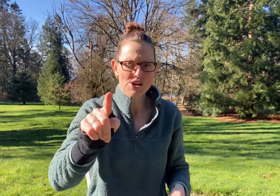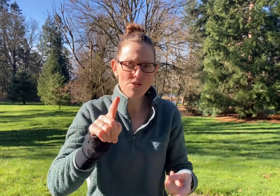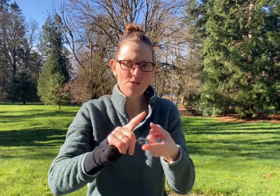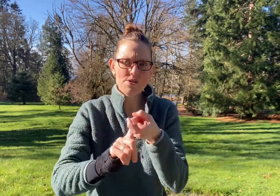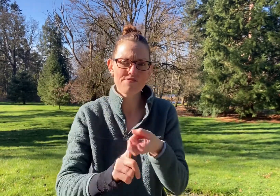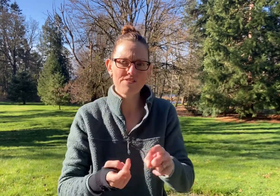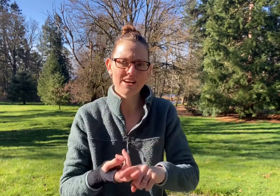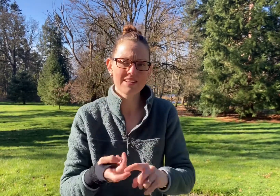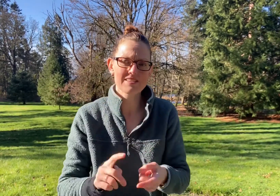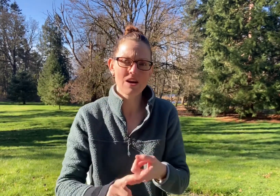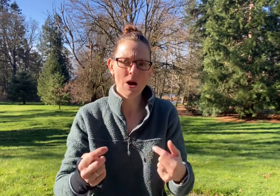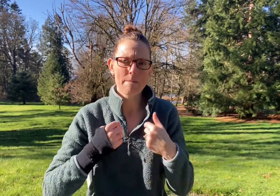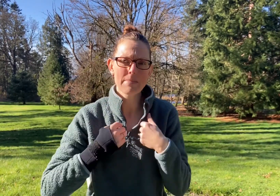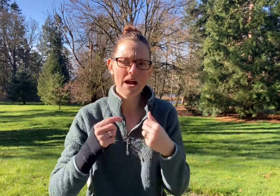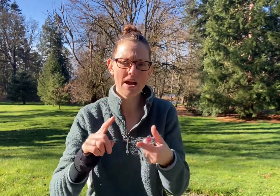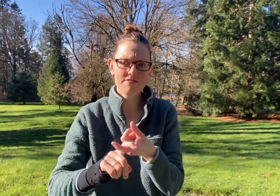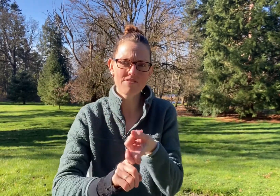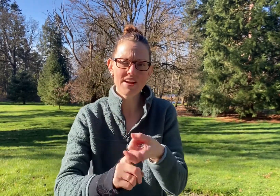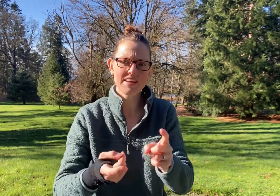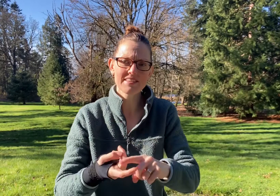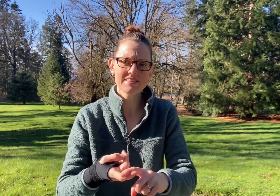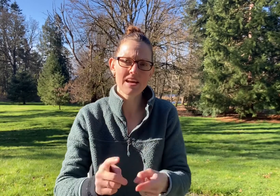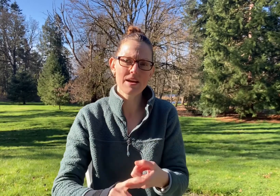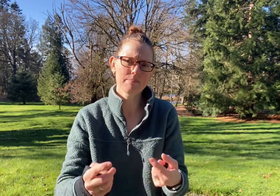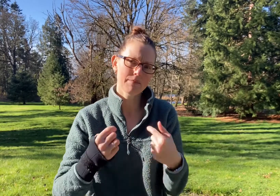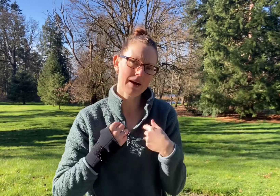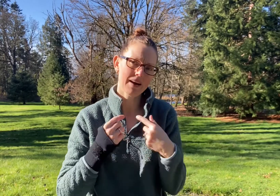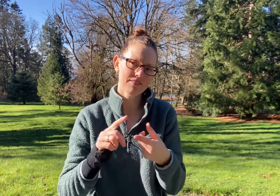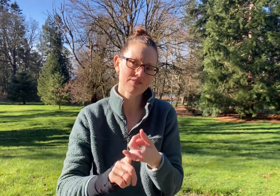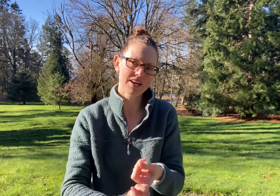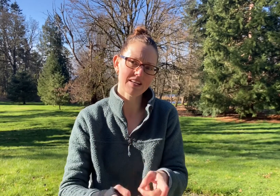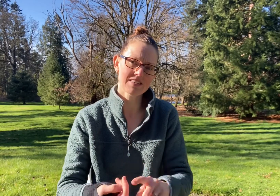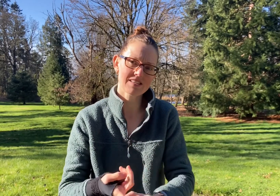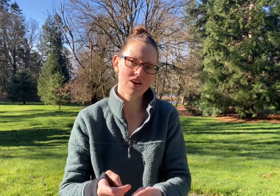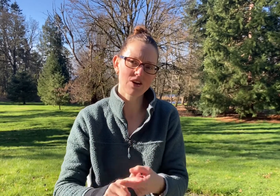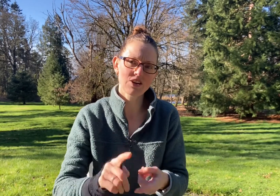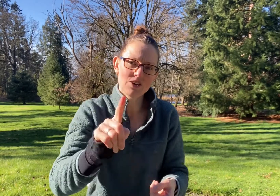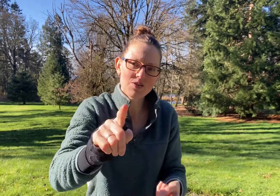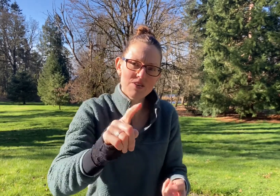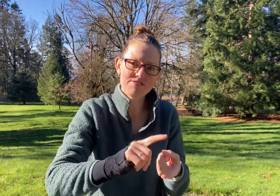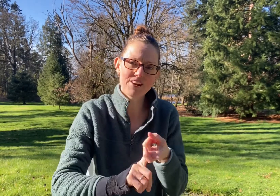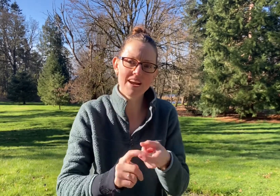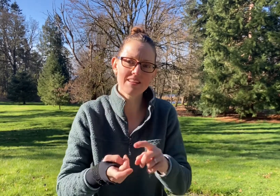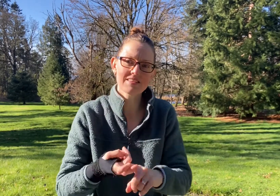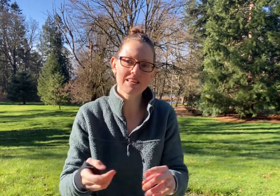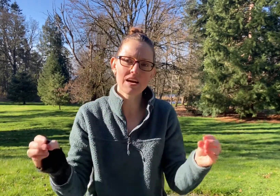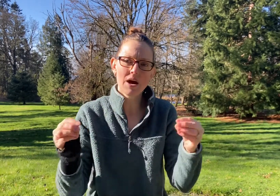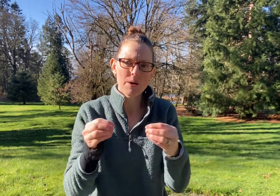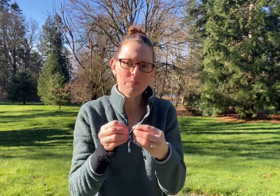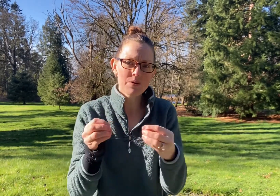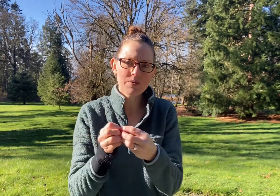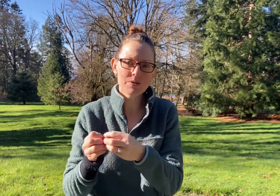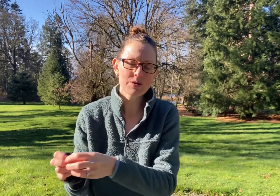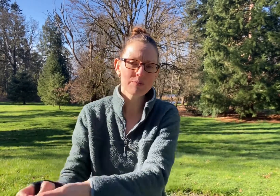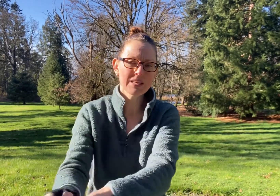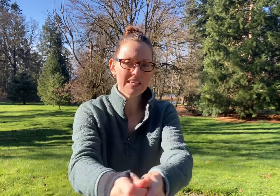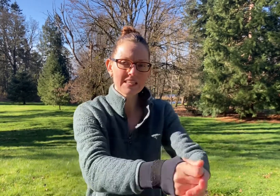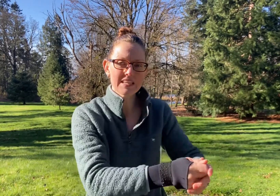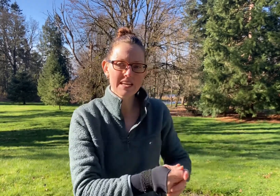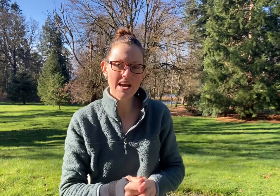your friends are my friends, and my friends are your friends. The more we get